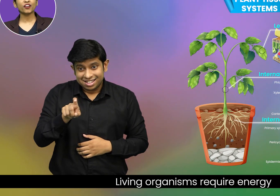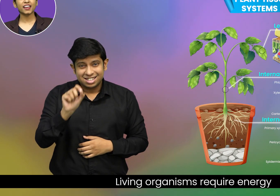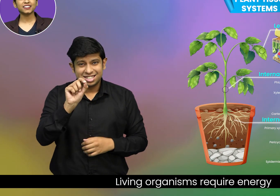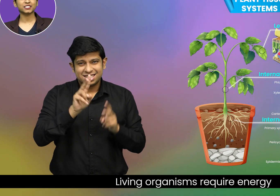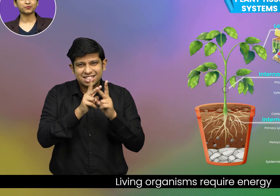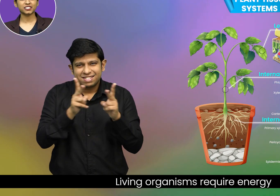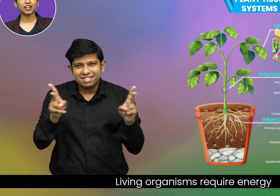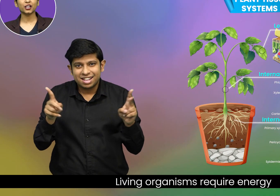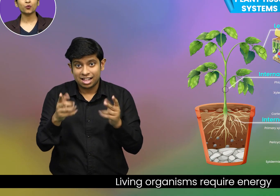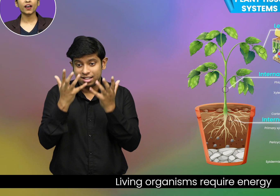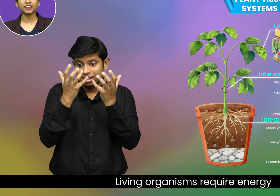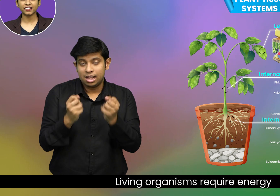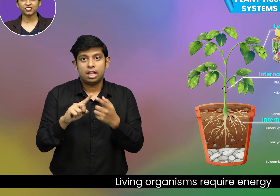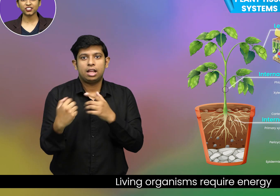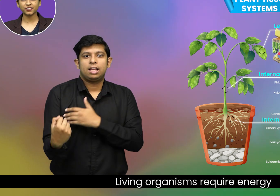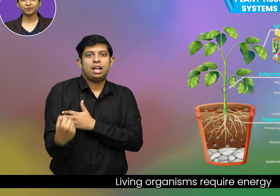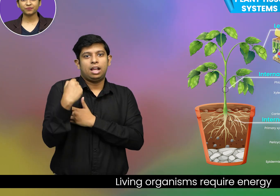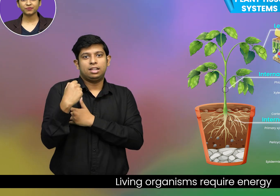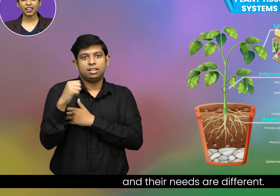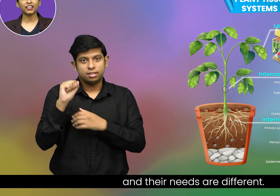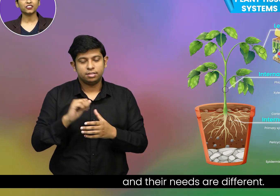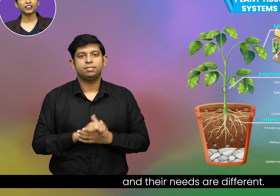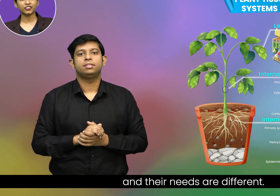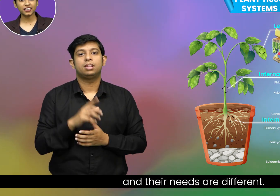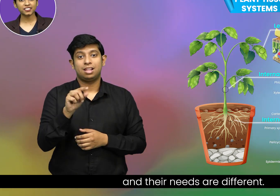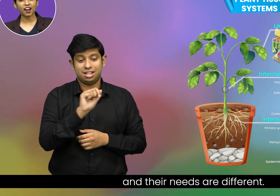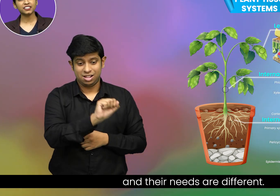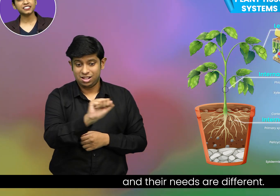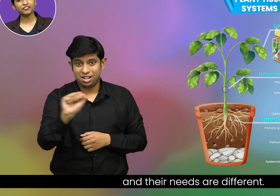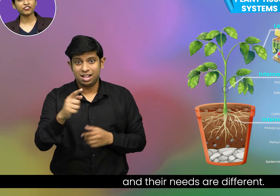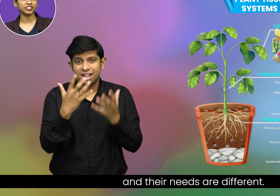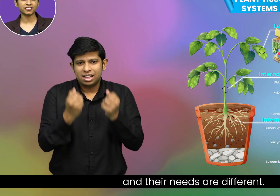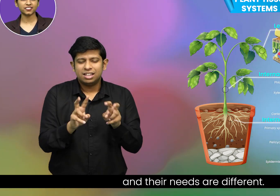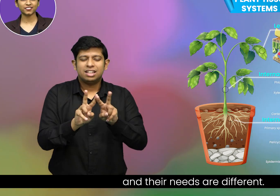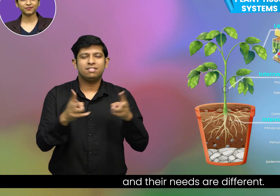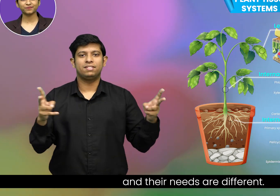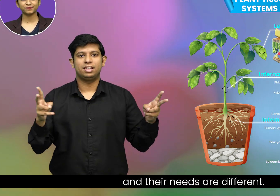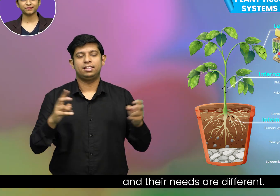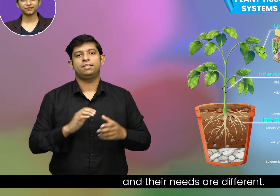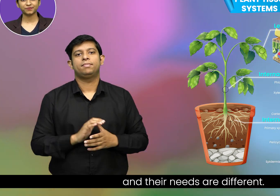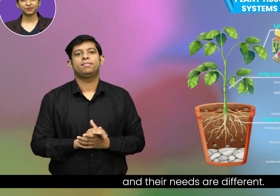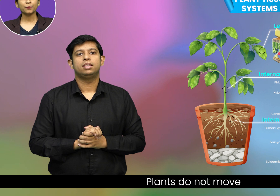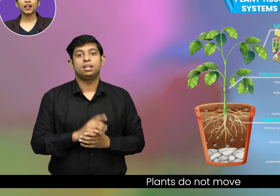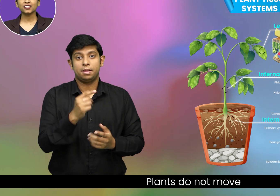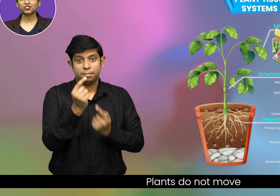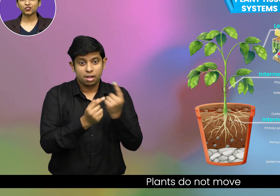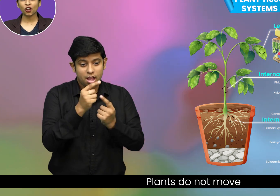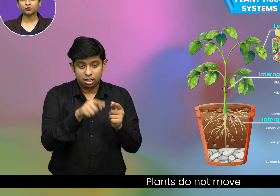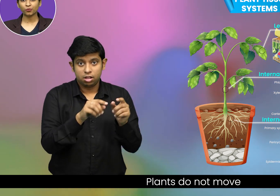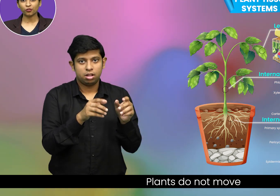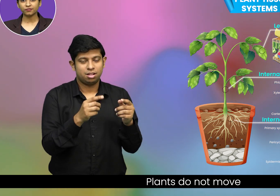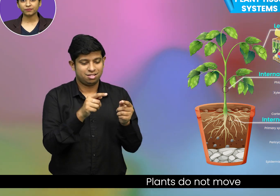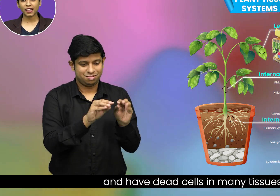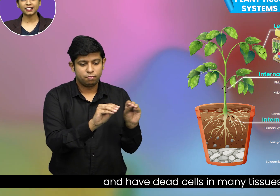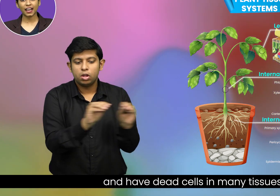Living organisms require energy and their needs are different. Plants do